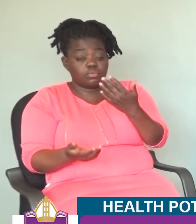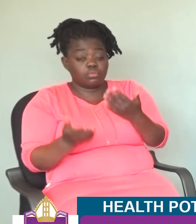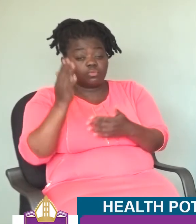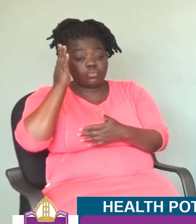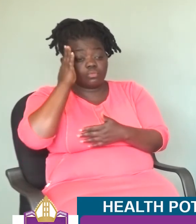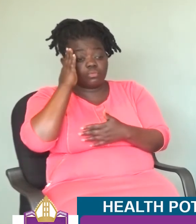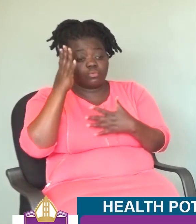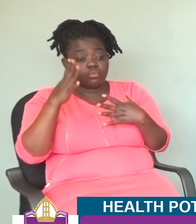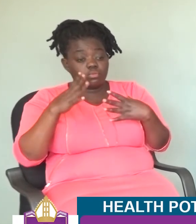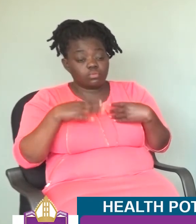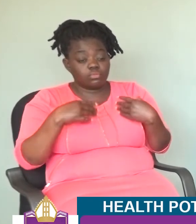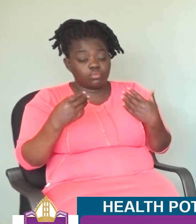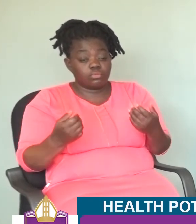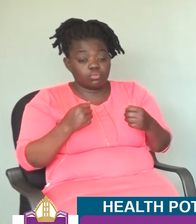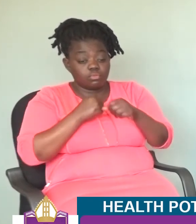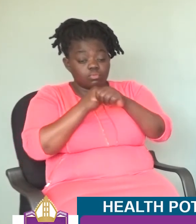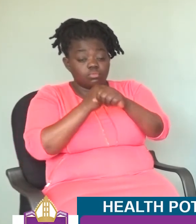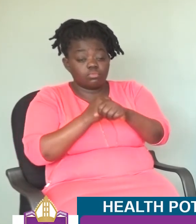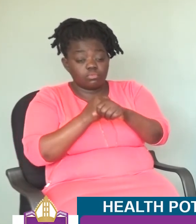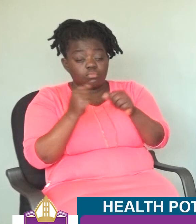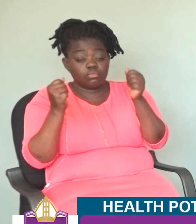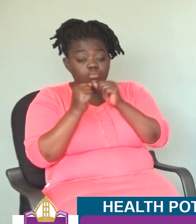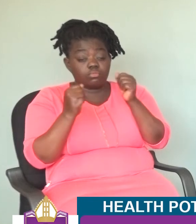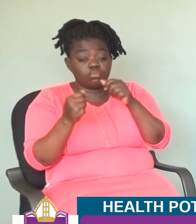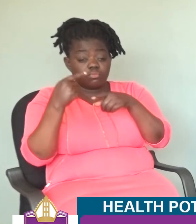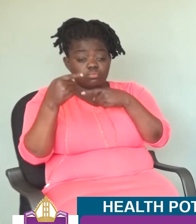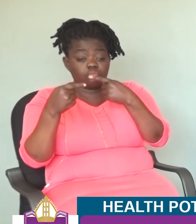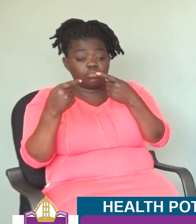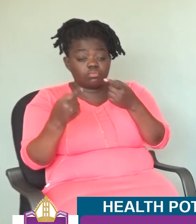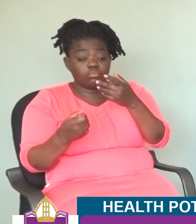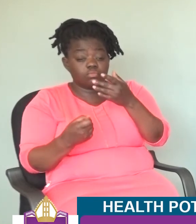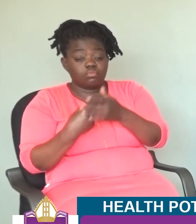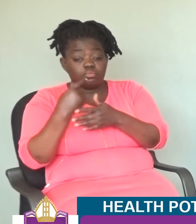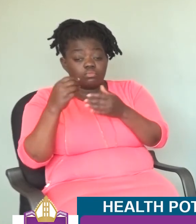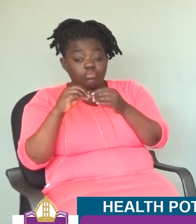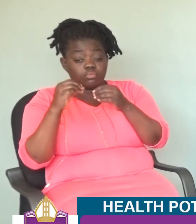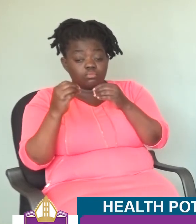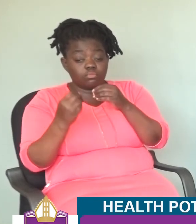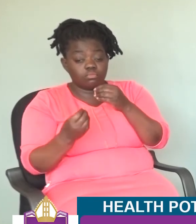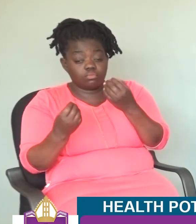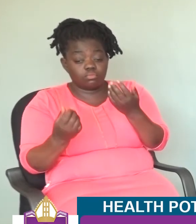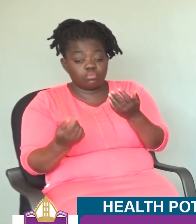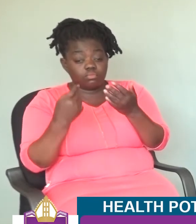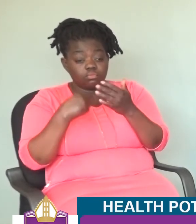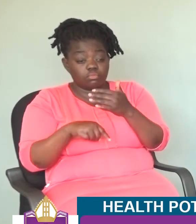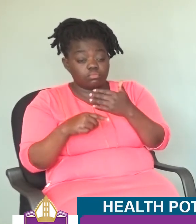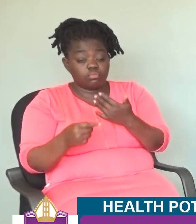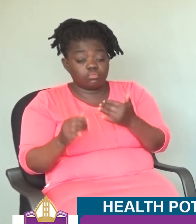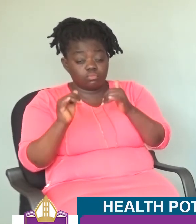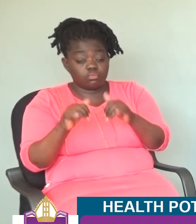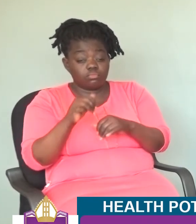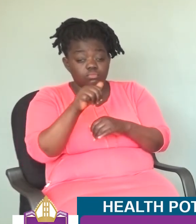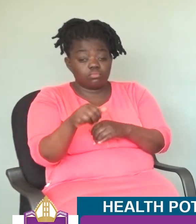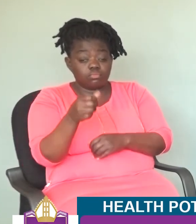you do not allow a preventable disease to persist, affect the child. And I told you, this child is going to live for another